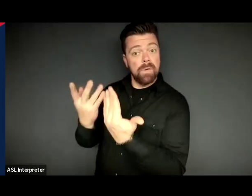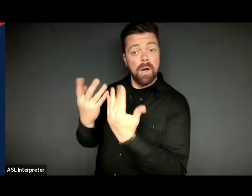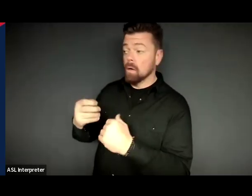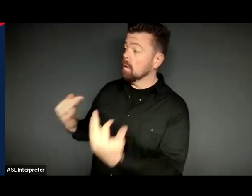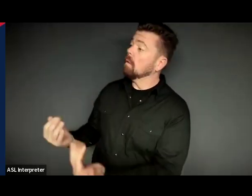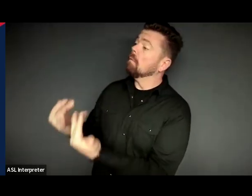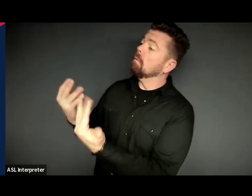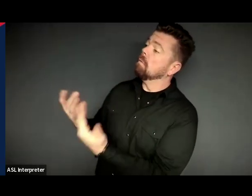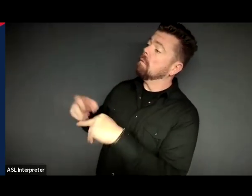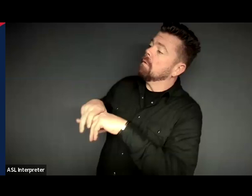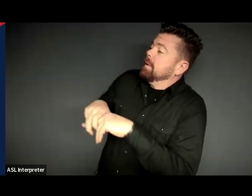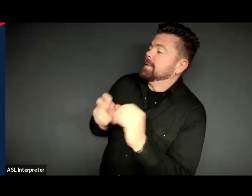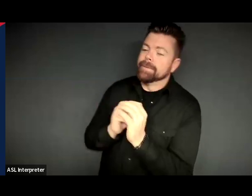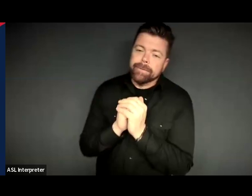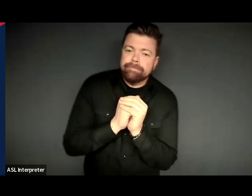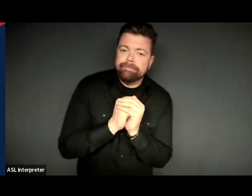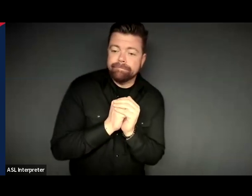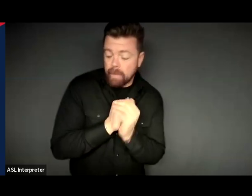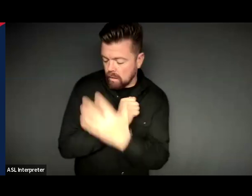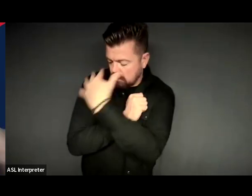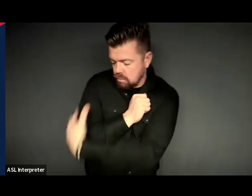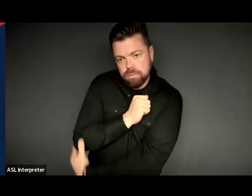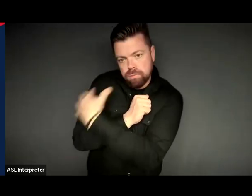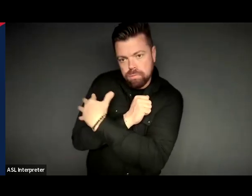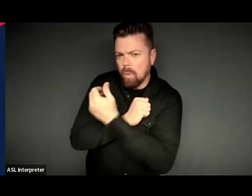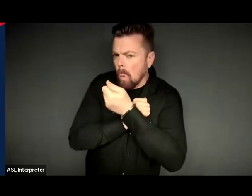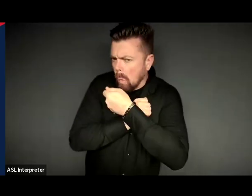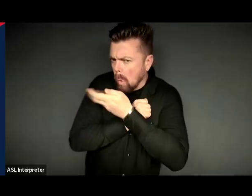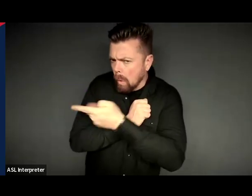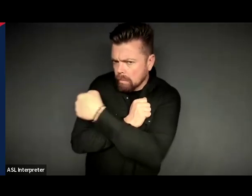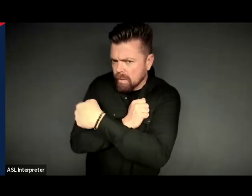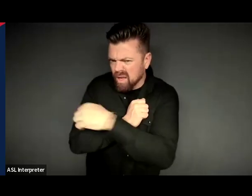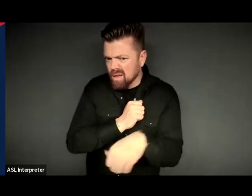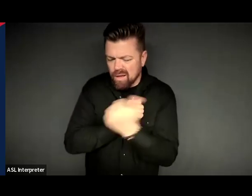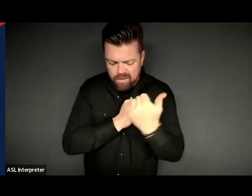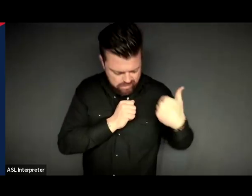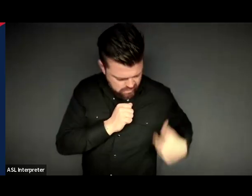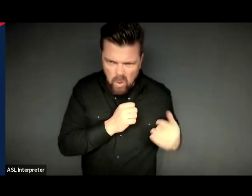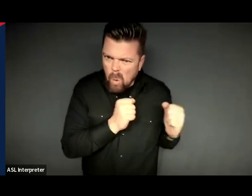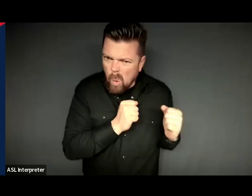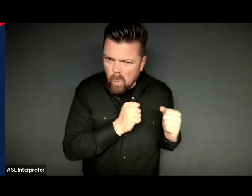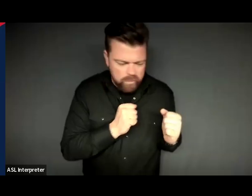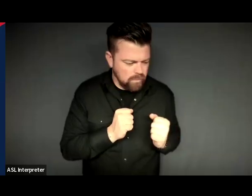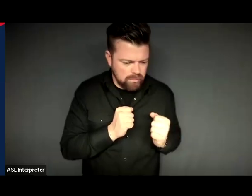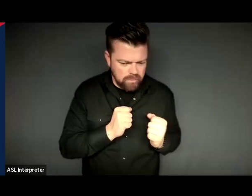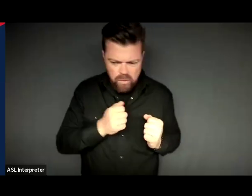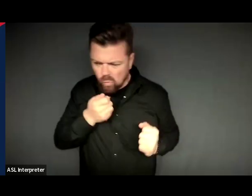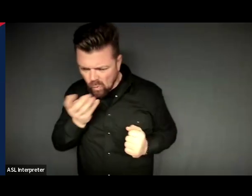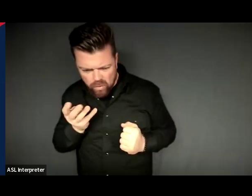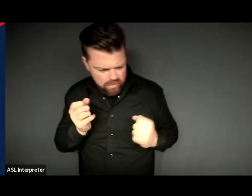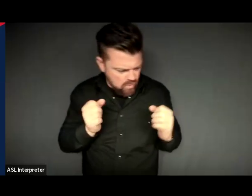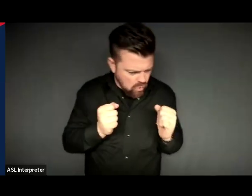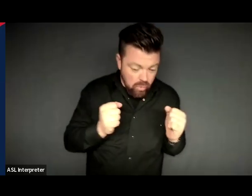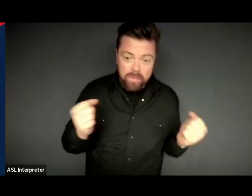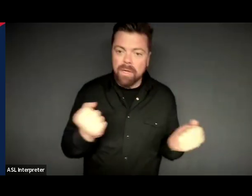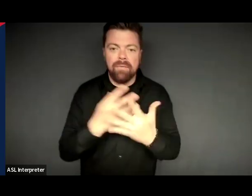have one side sitting towards the fire and that side of their body's getting too warm while the other side of their body's too cold. So you have to look at all these things.